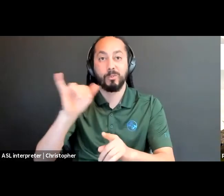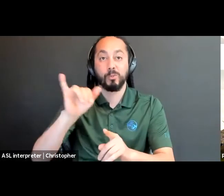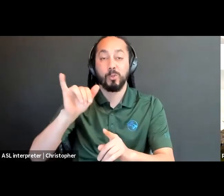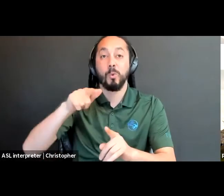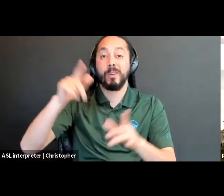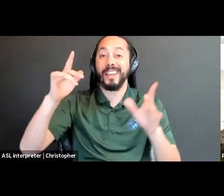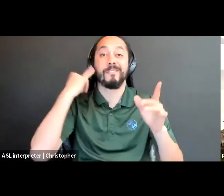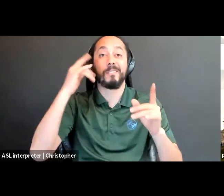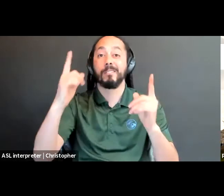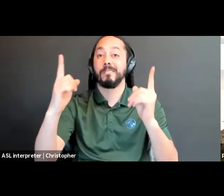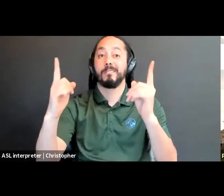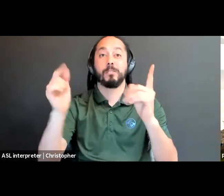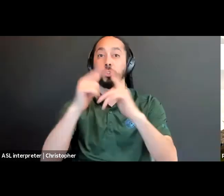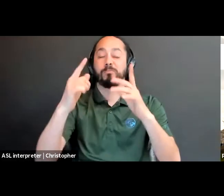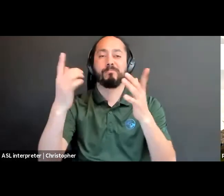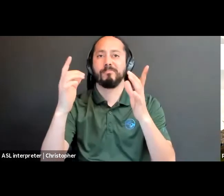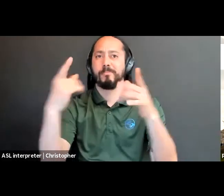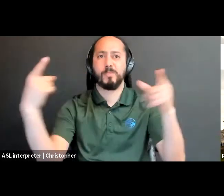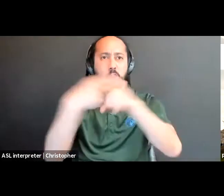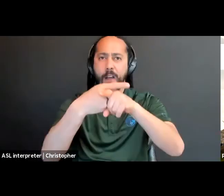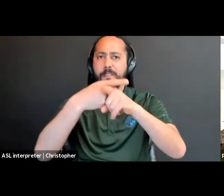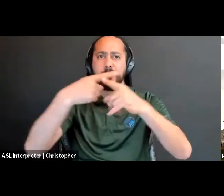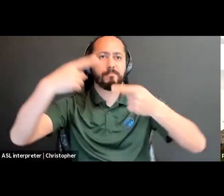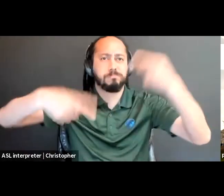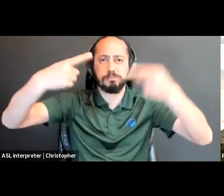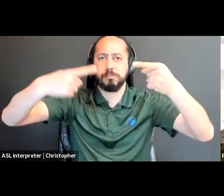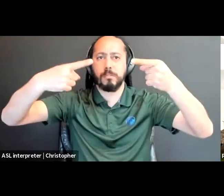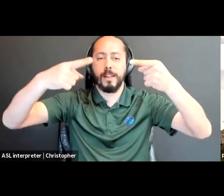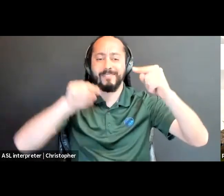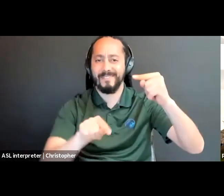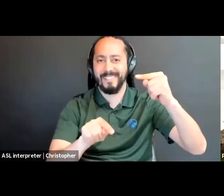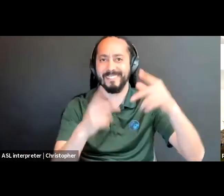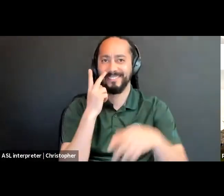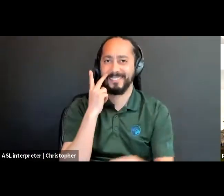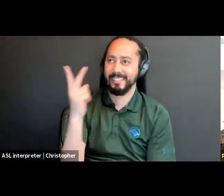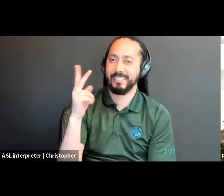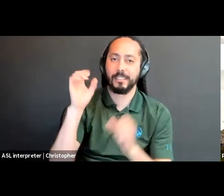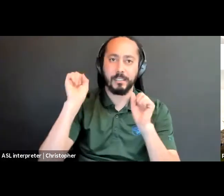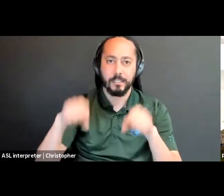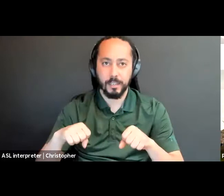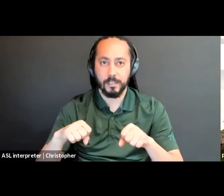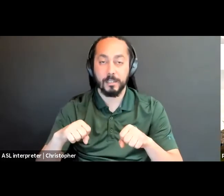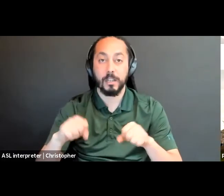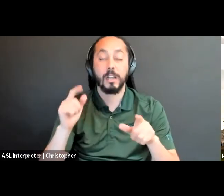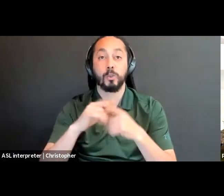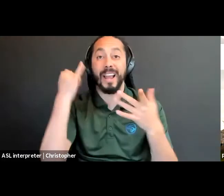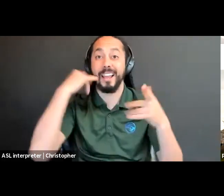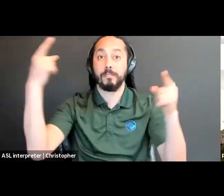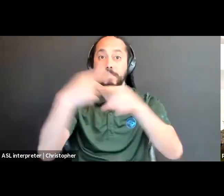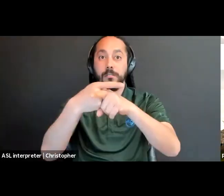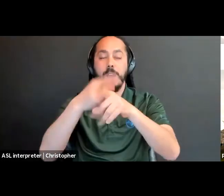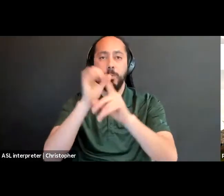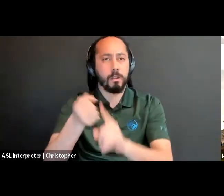be harmed by parental conflict. We recognize that children benefit from a relationship with both parents and extended family